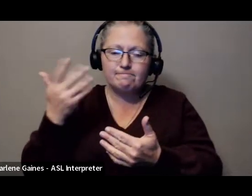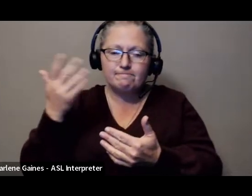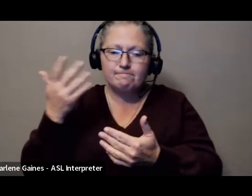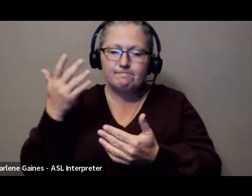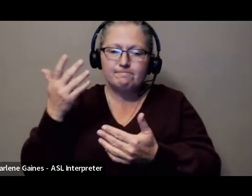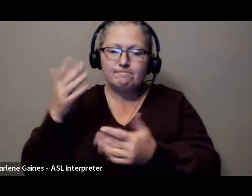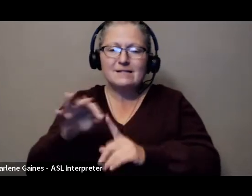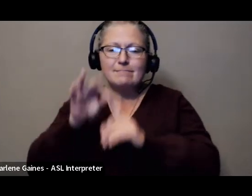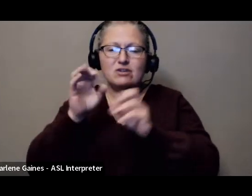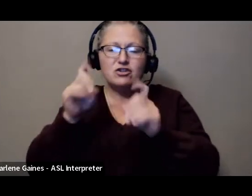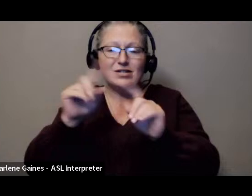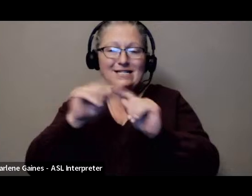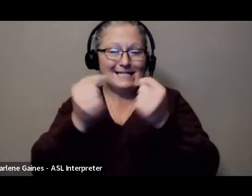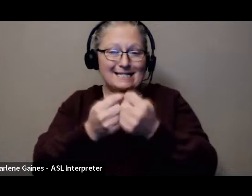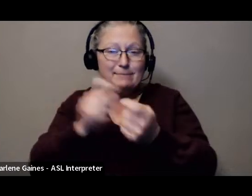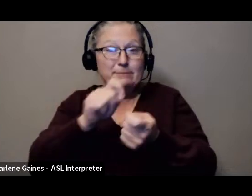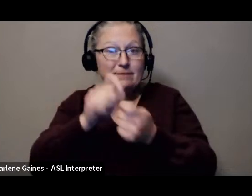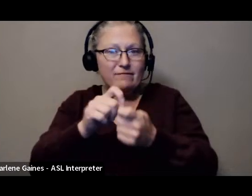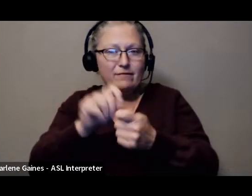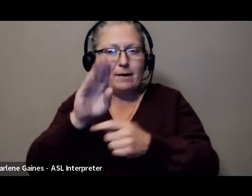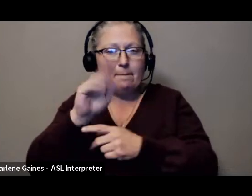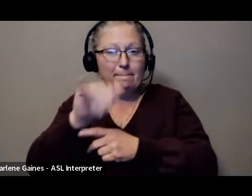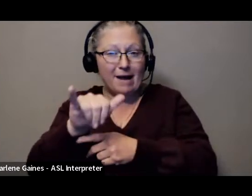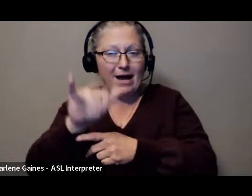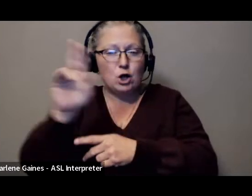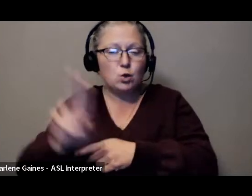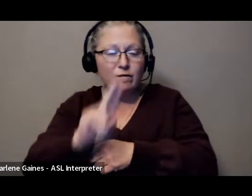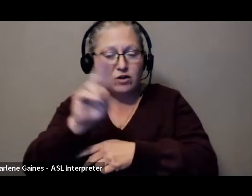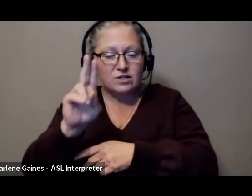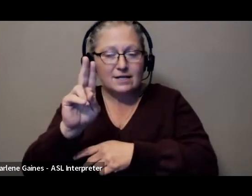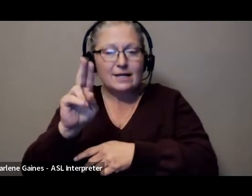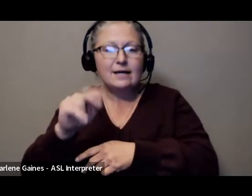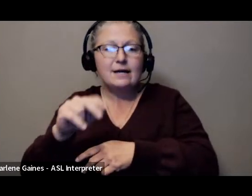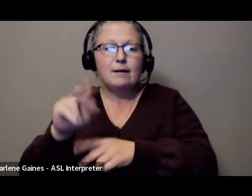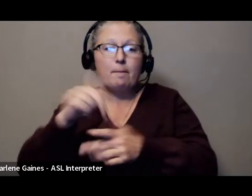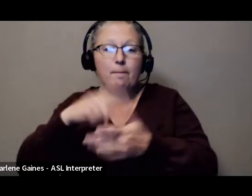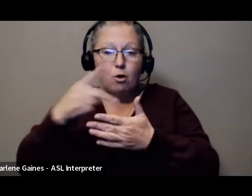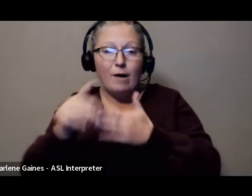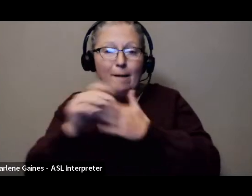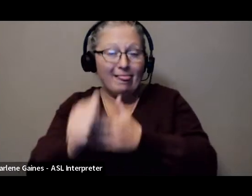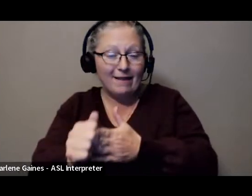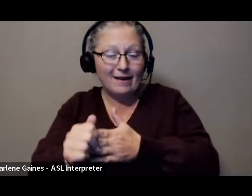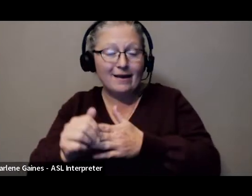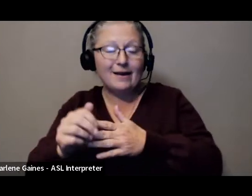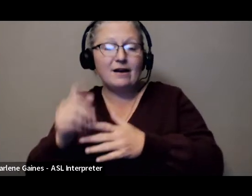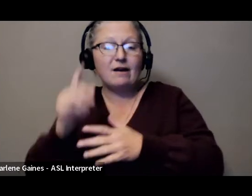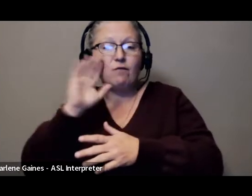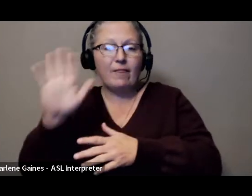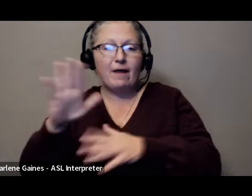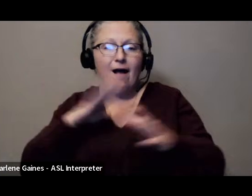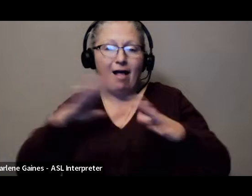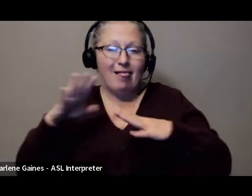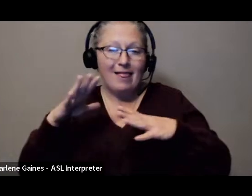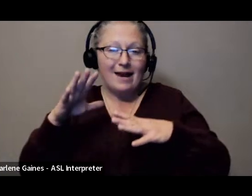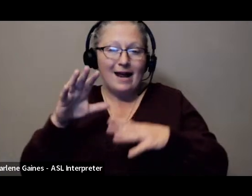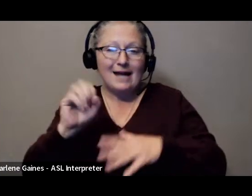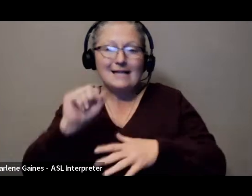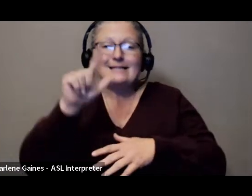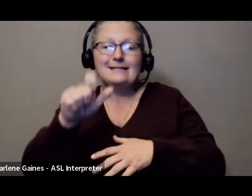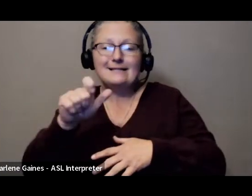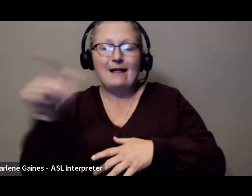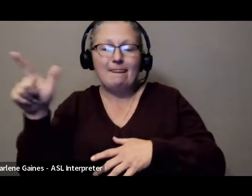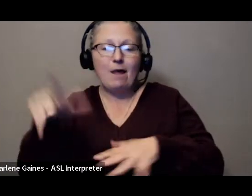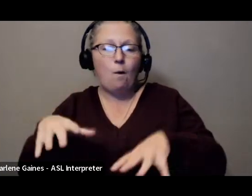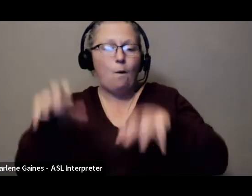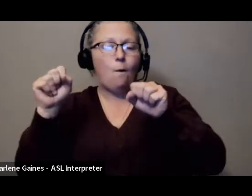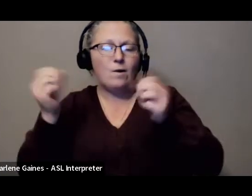our special education team, specifically our Bay University program leads for the holiday sale they hosted here in the